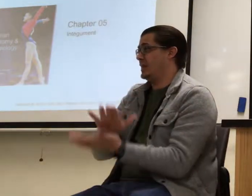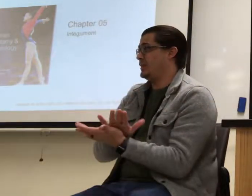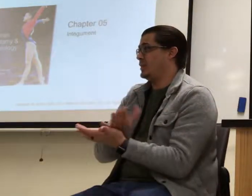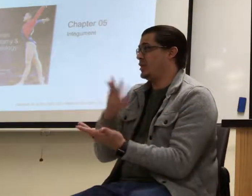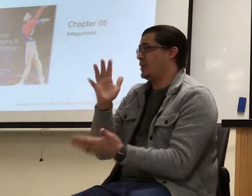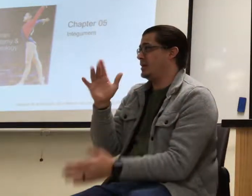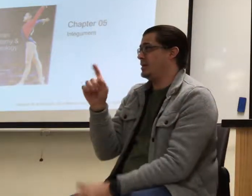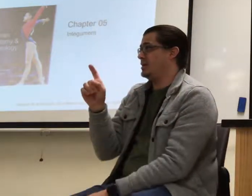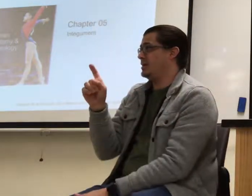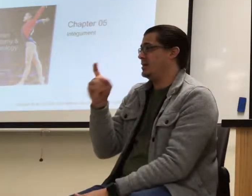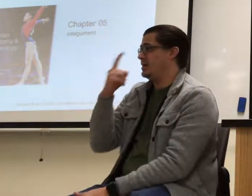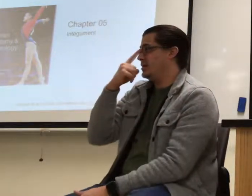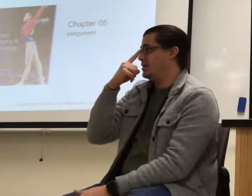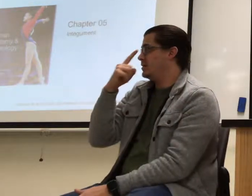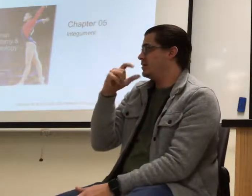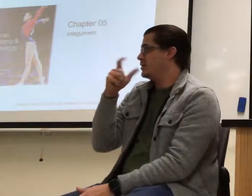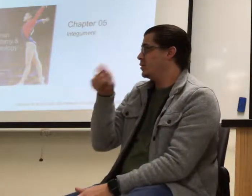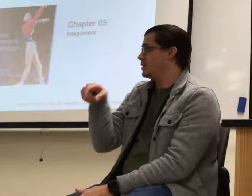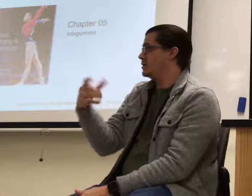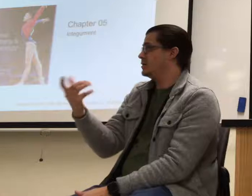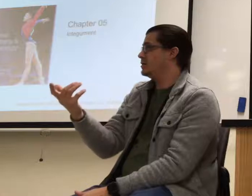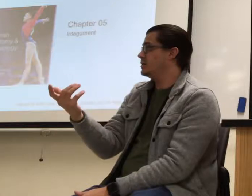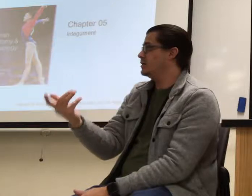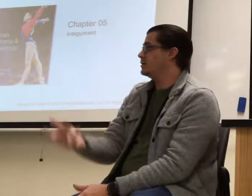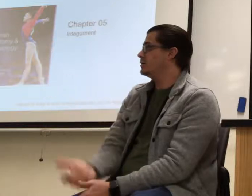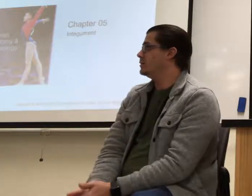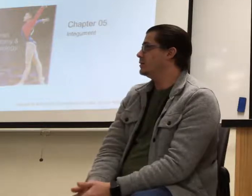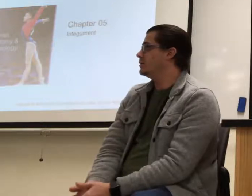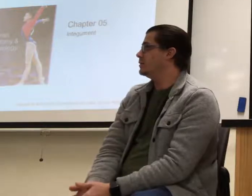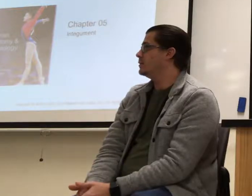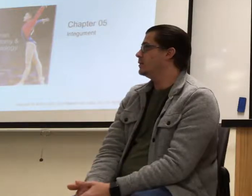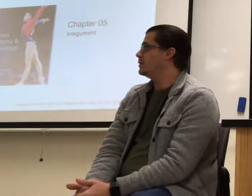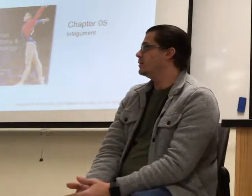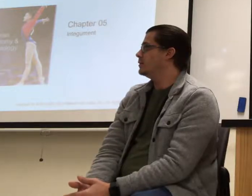I just don't want to miss anything. Yeah.